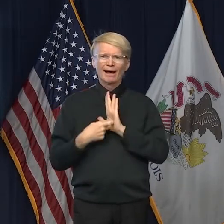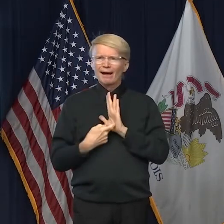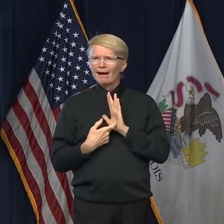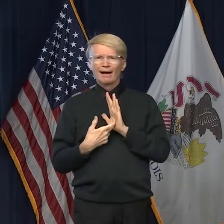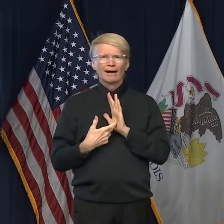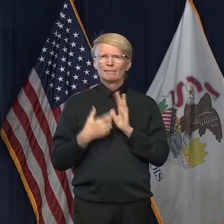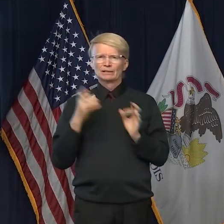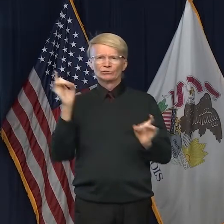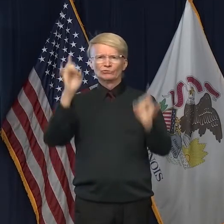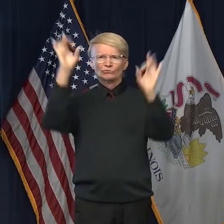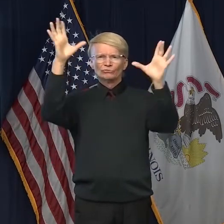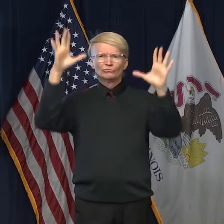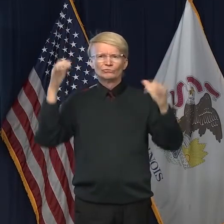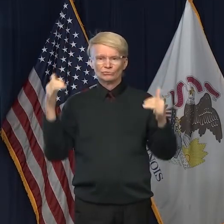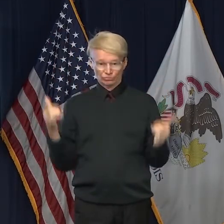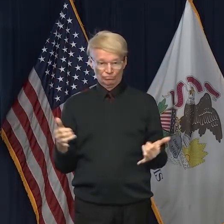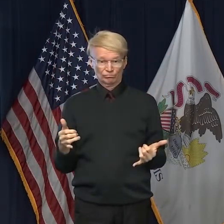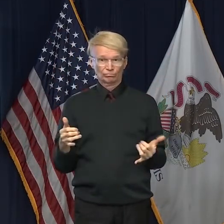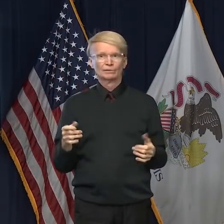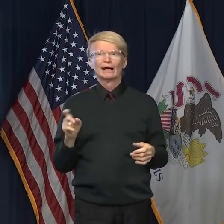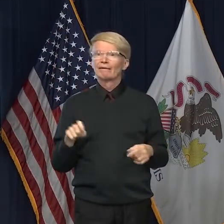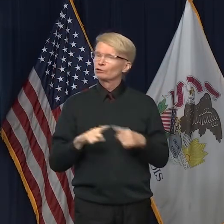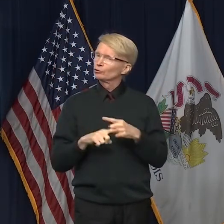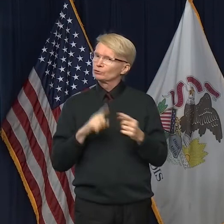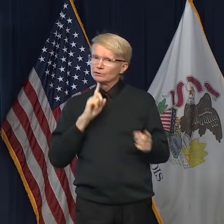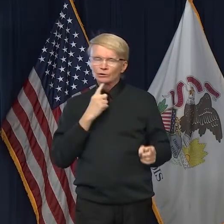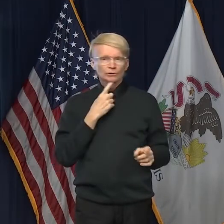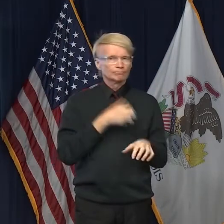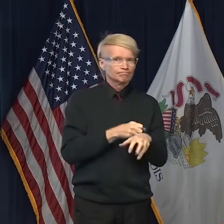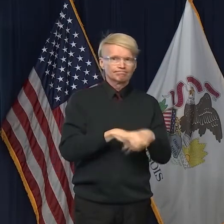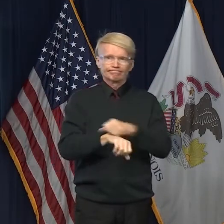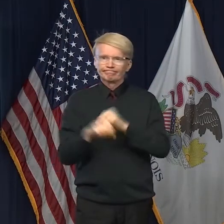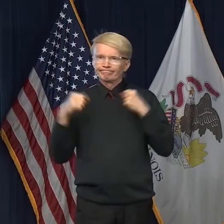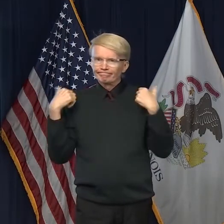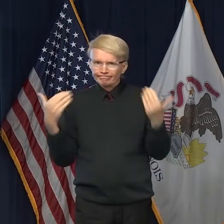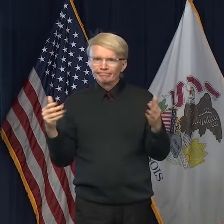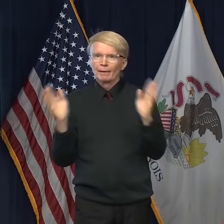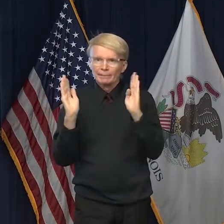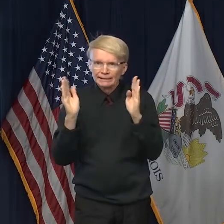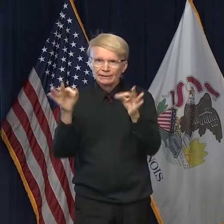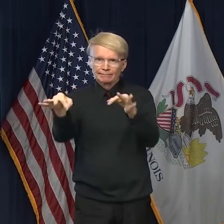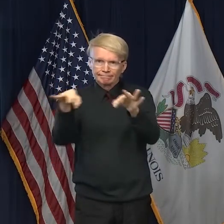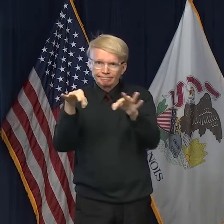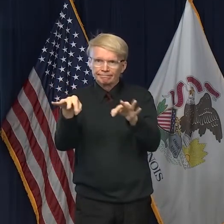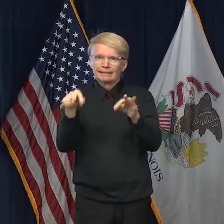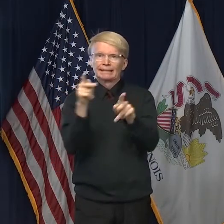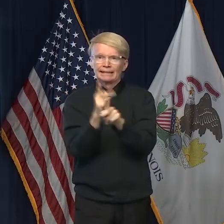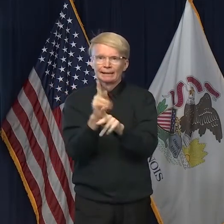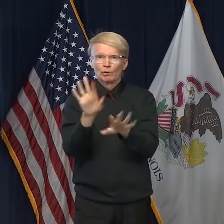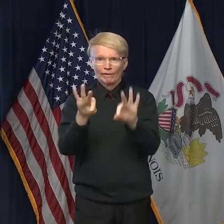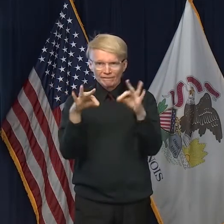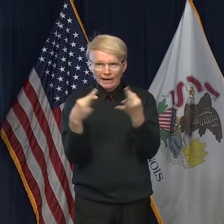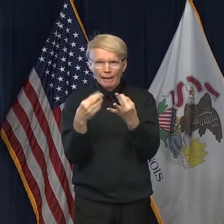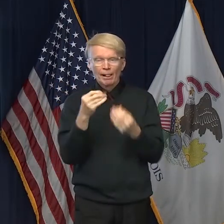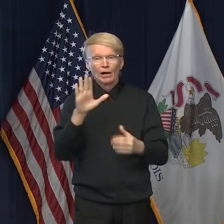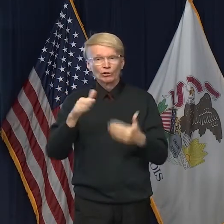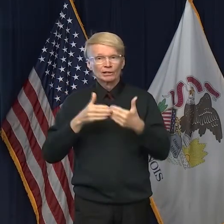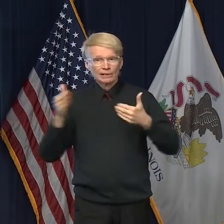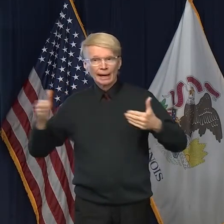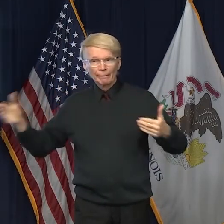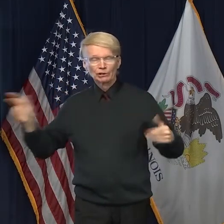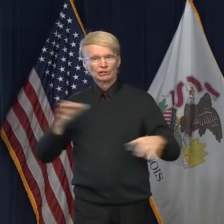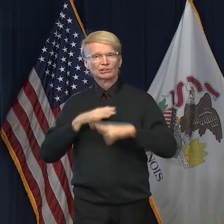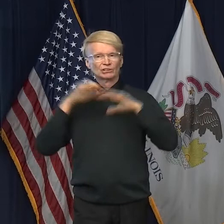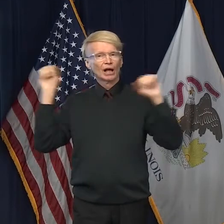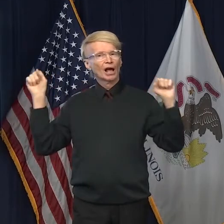the pandemic, now is the time to double and triple down on these. Pay close attention, keep your family and neighbors safe.